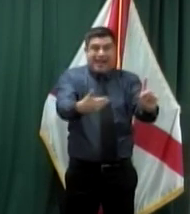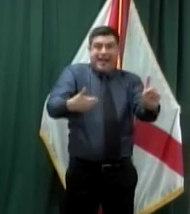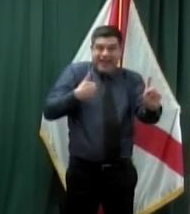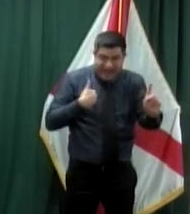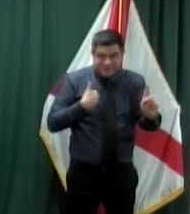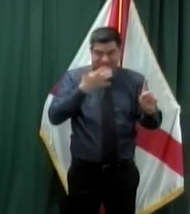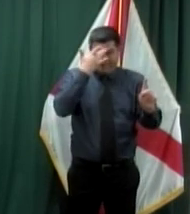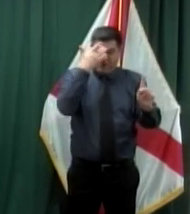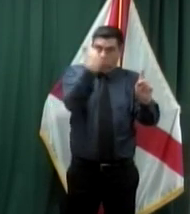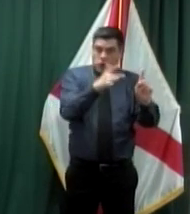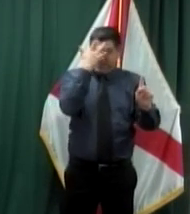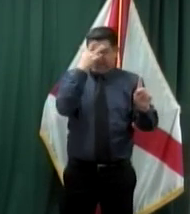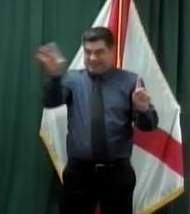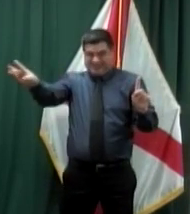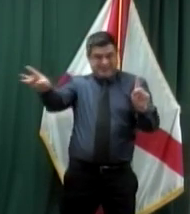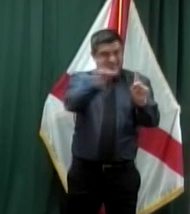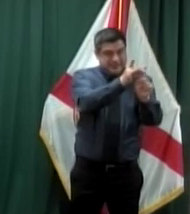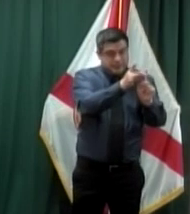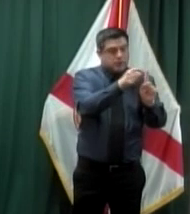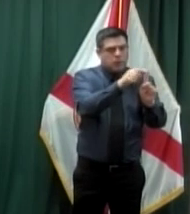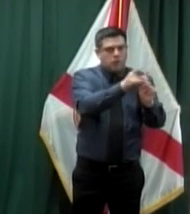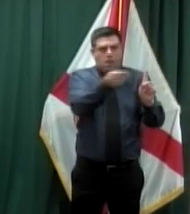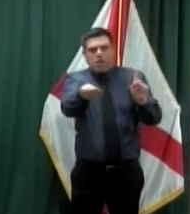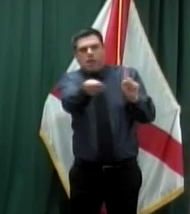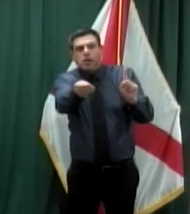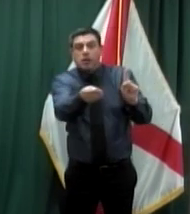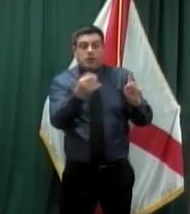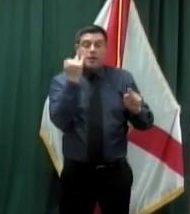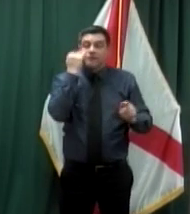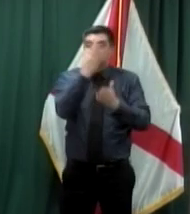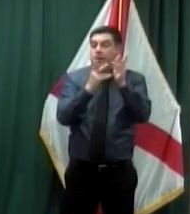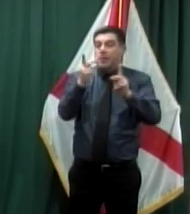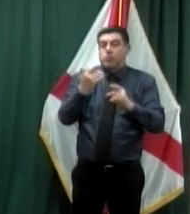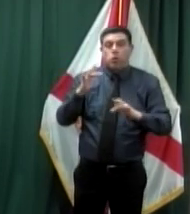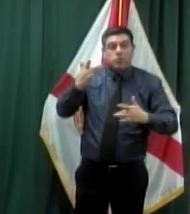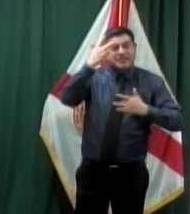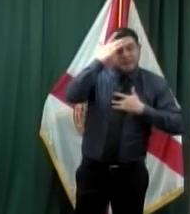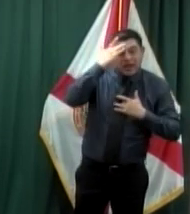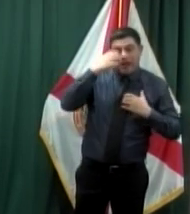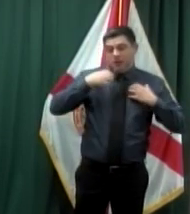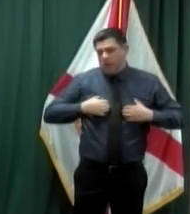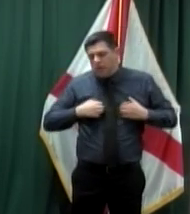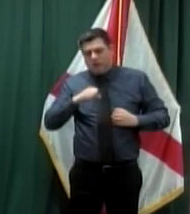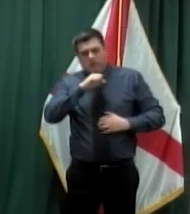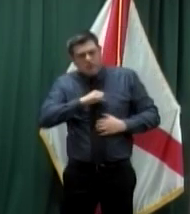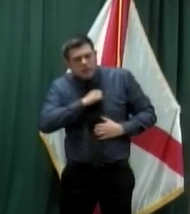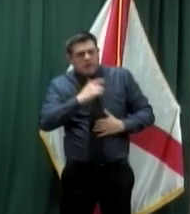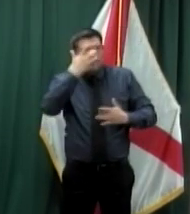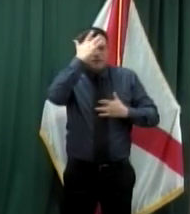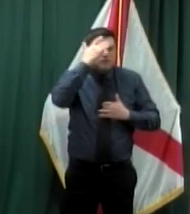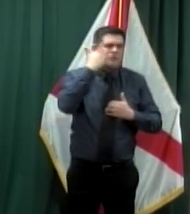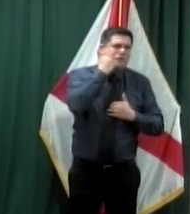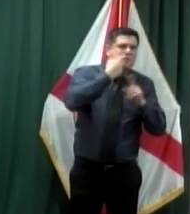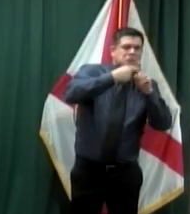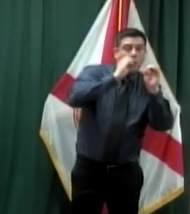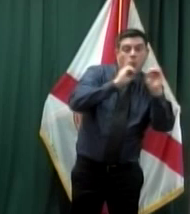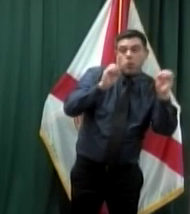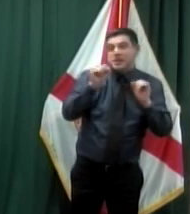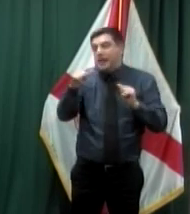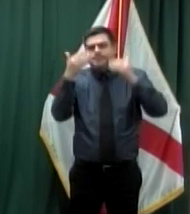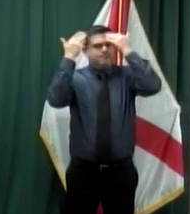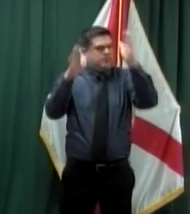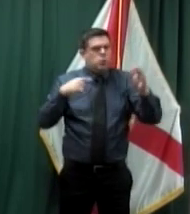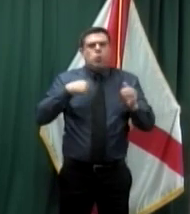results, and asymptomatic persons. So, like as I mentioned, this is very encouraging news, but we can